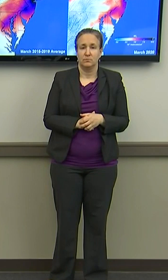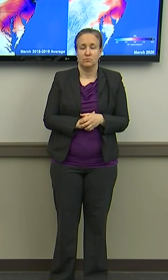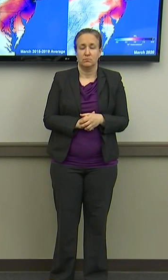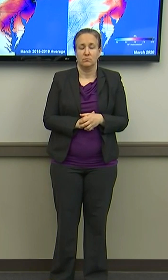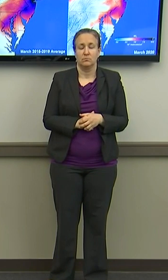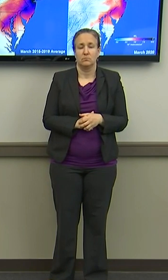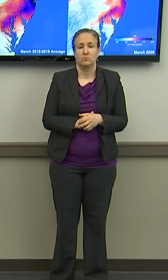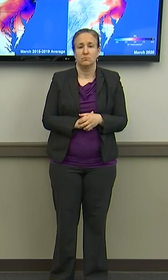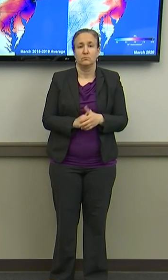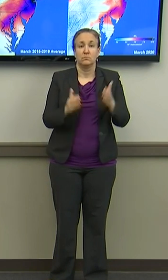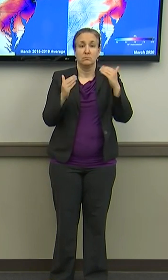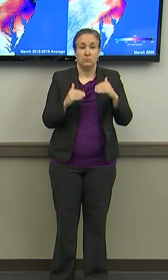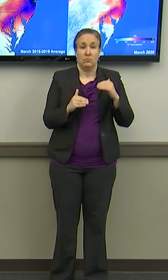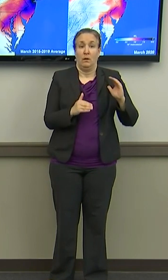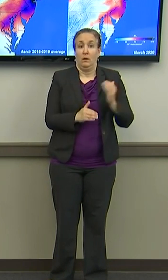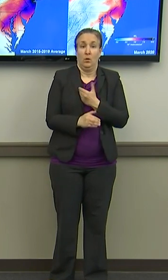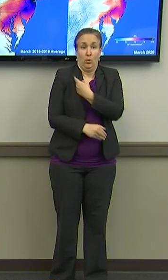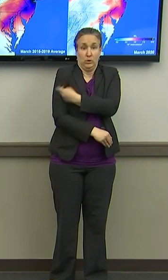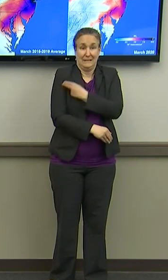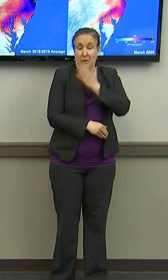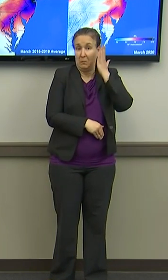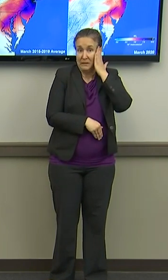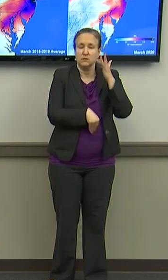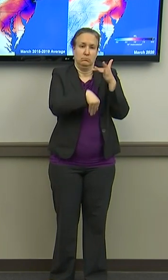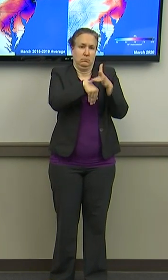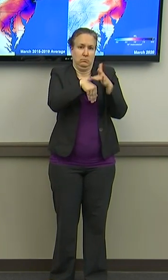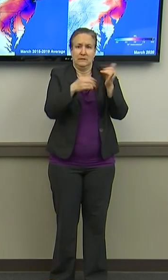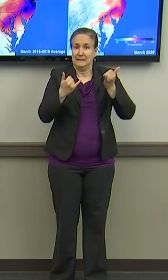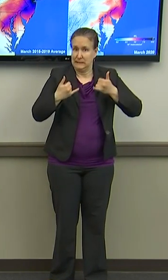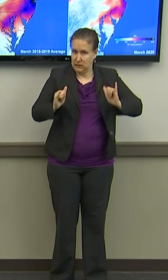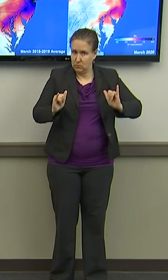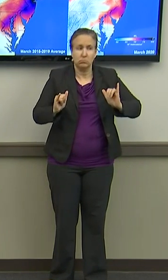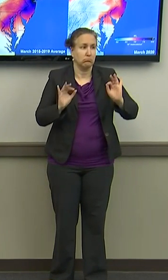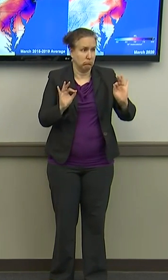Our hospital beds continue to do well. All of our